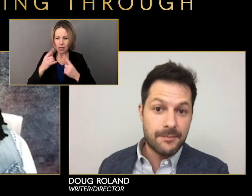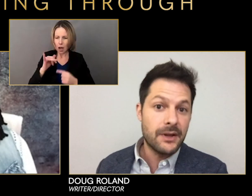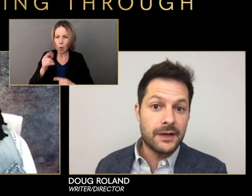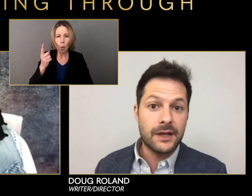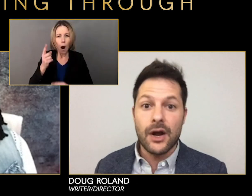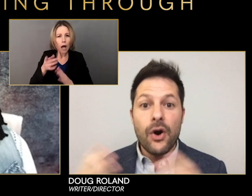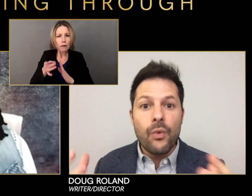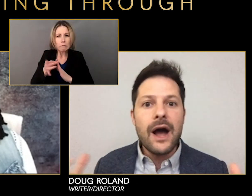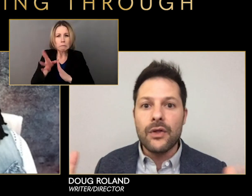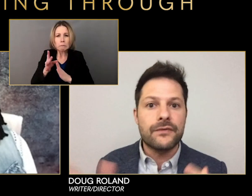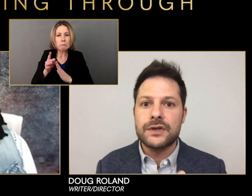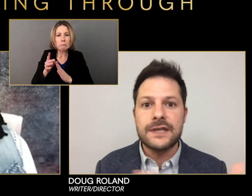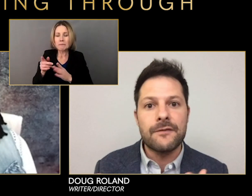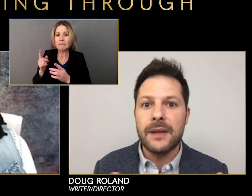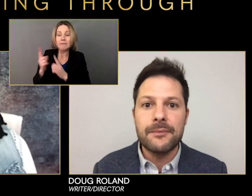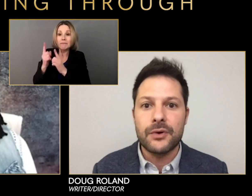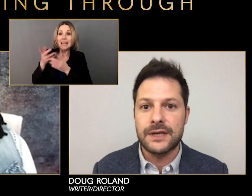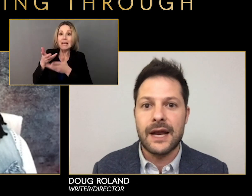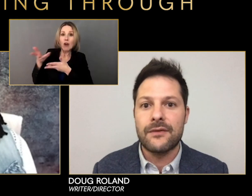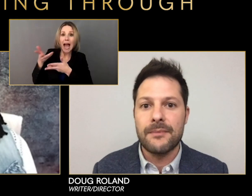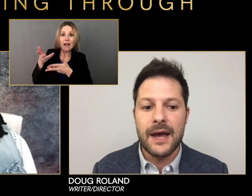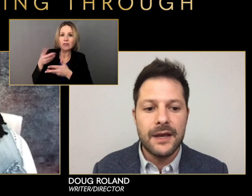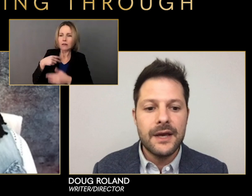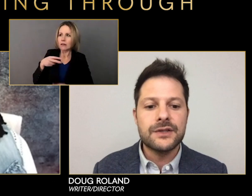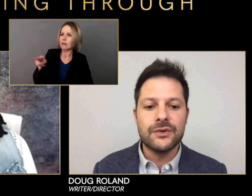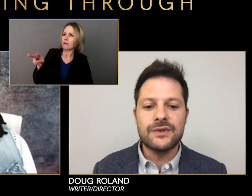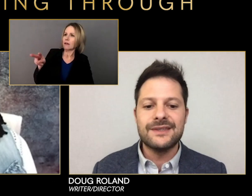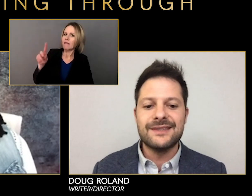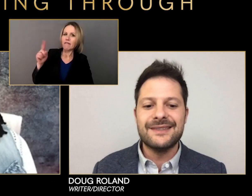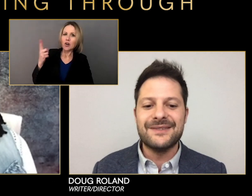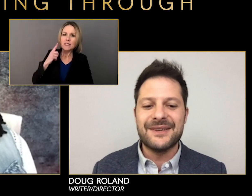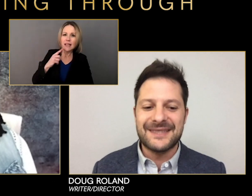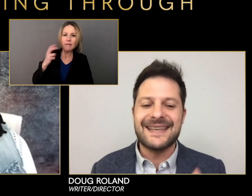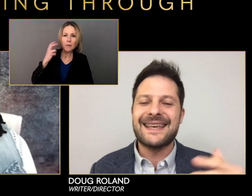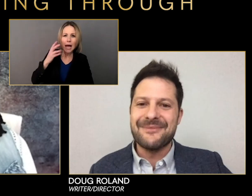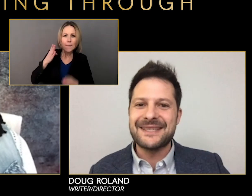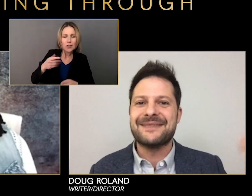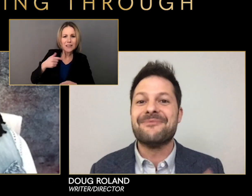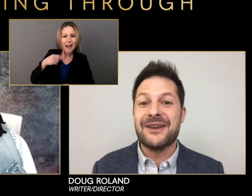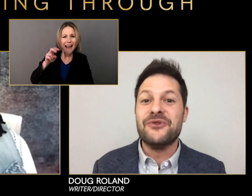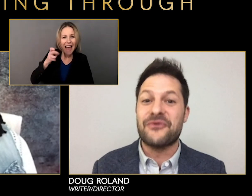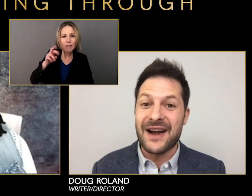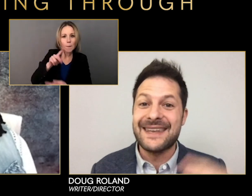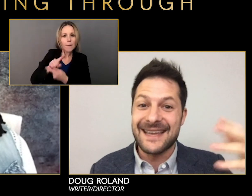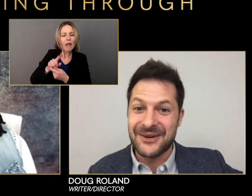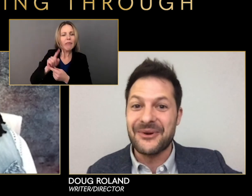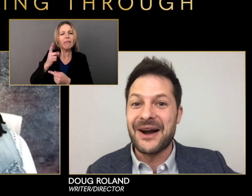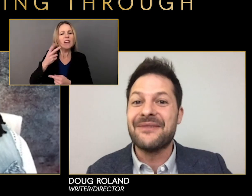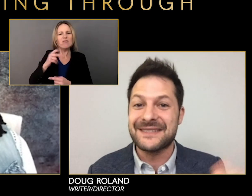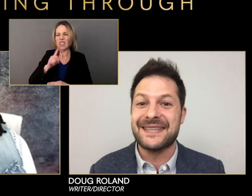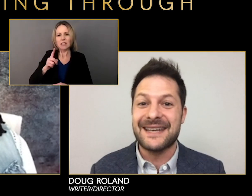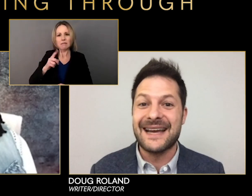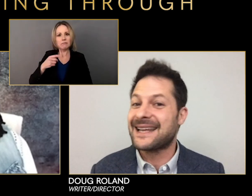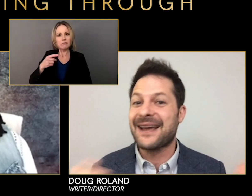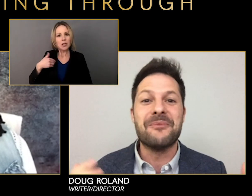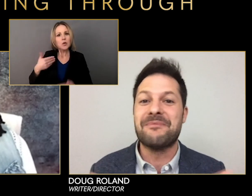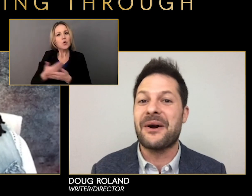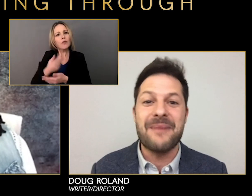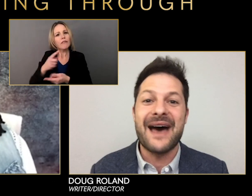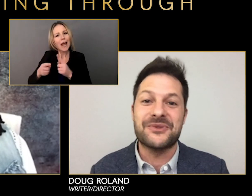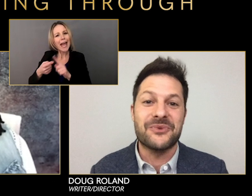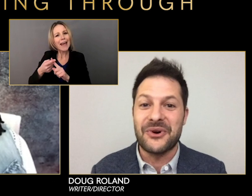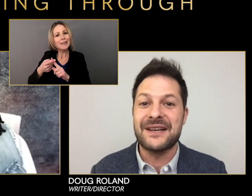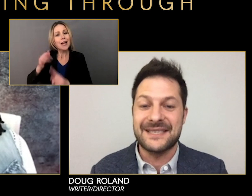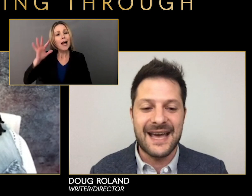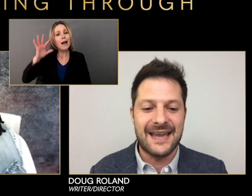his disability, like, oh wow, the first deaf-blind person I'd ever met, to seeing him as my new friend that's going off into the night that I hope